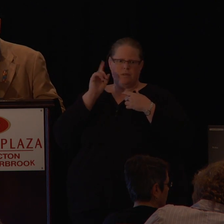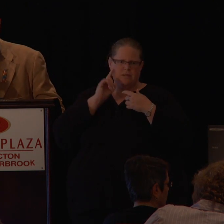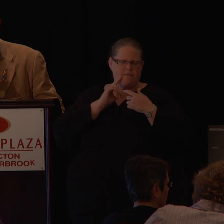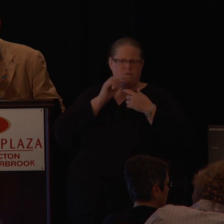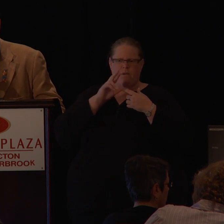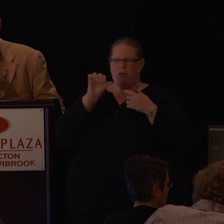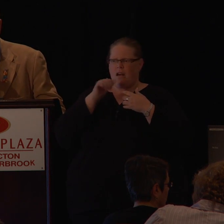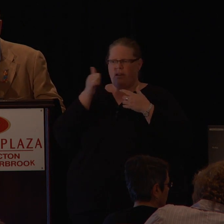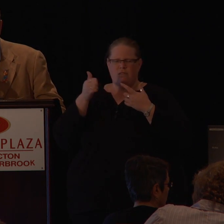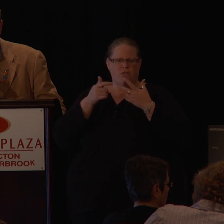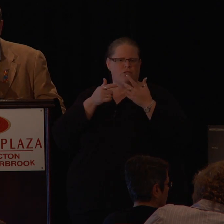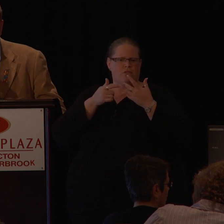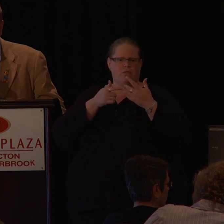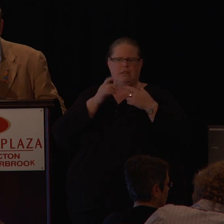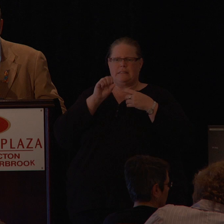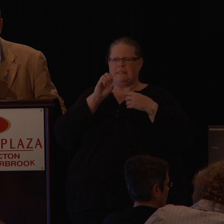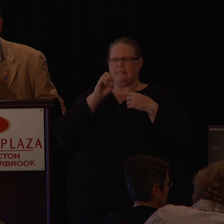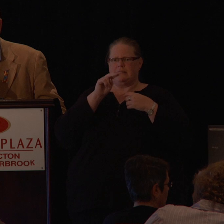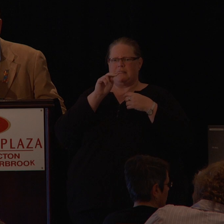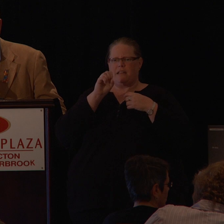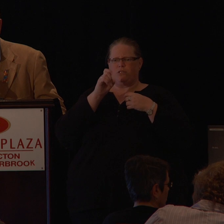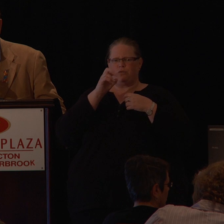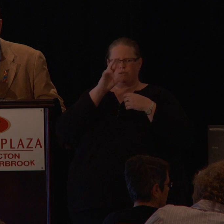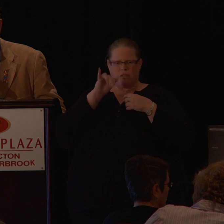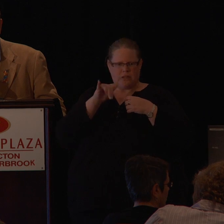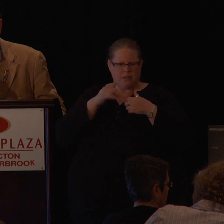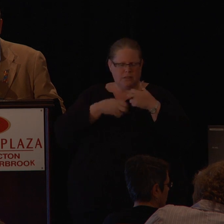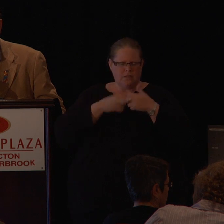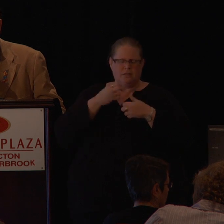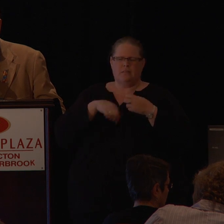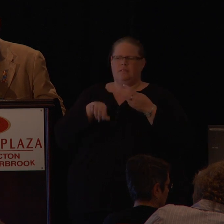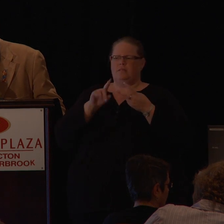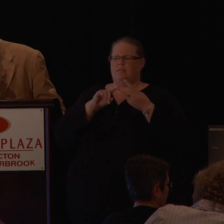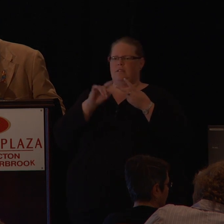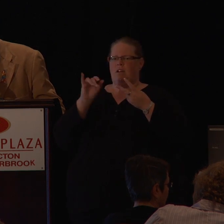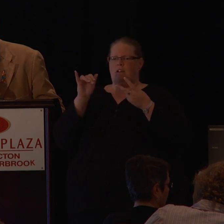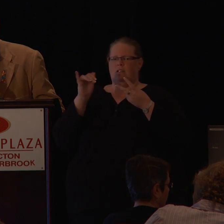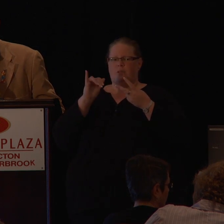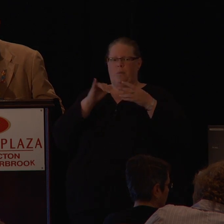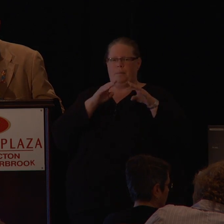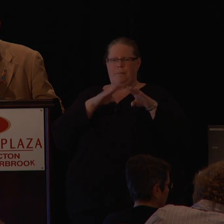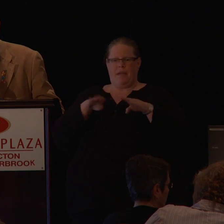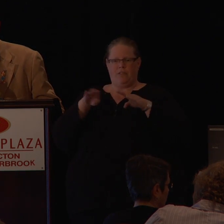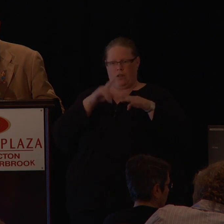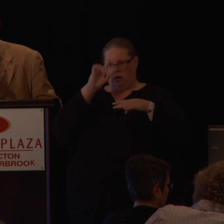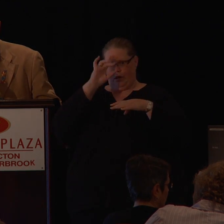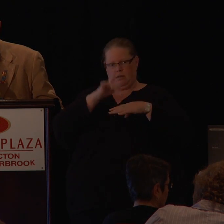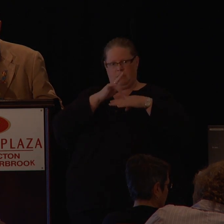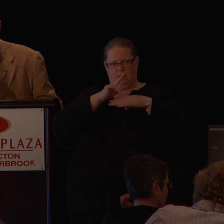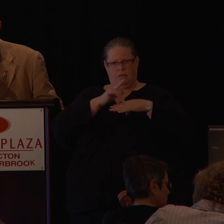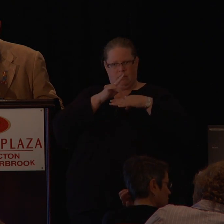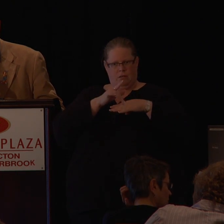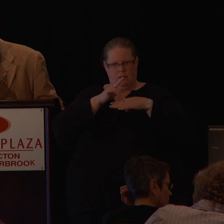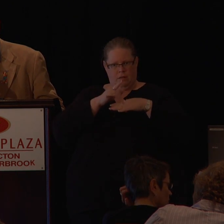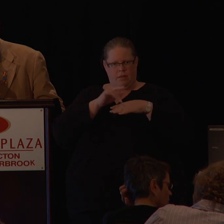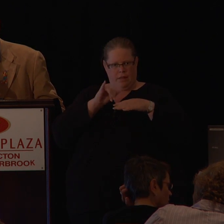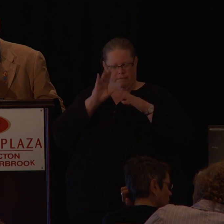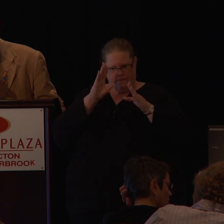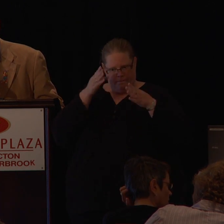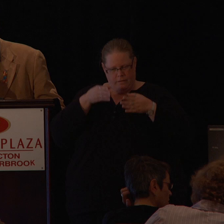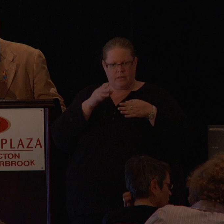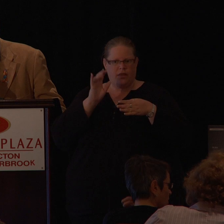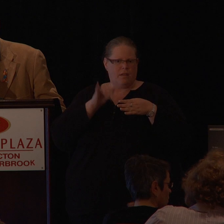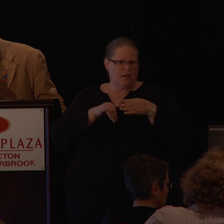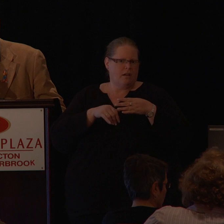of behaviors, which are also very commonly featured with this type of disorder at all levels, but certainly at the classic autistic disorder